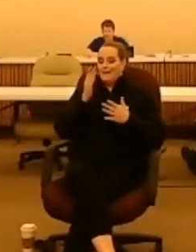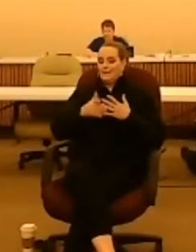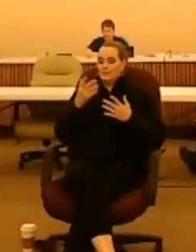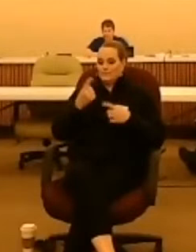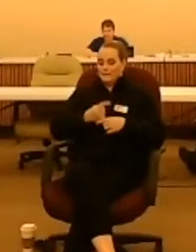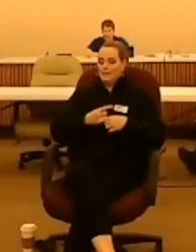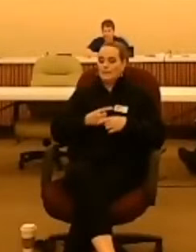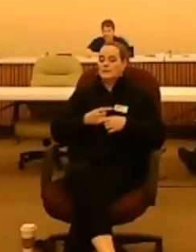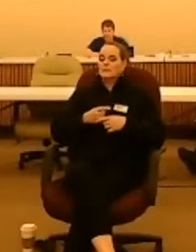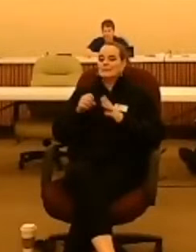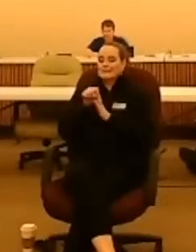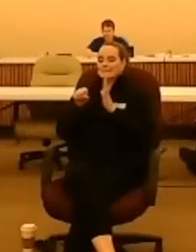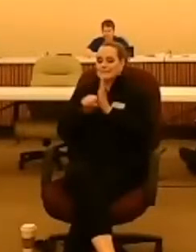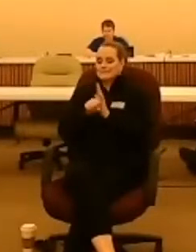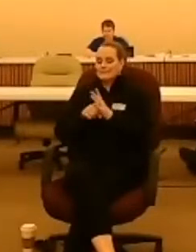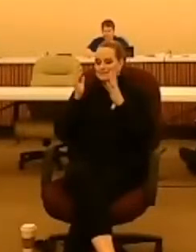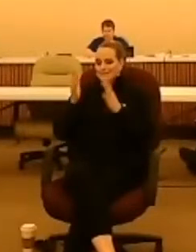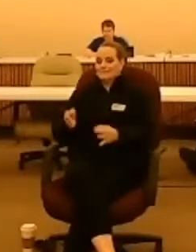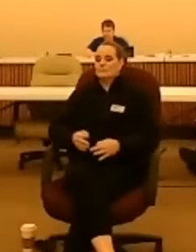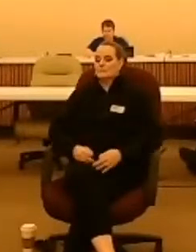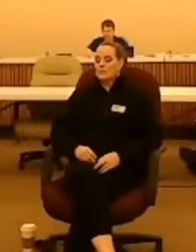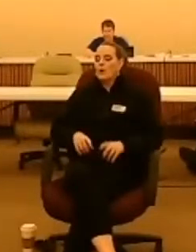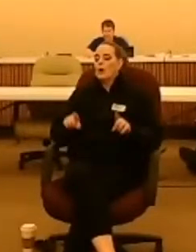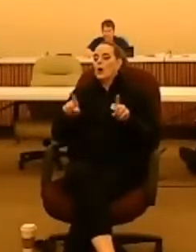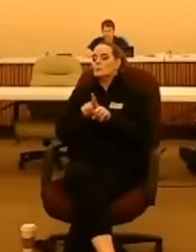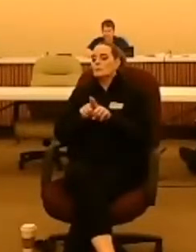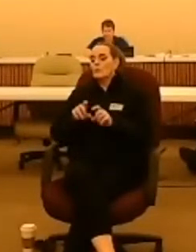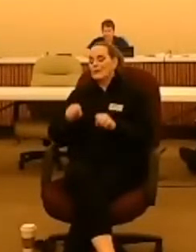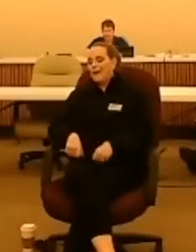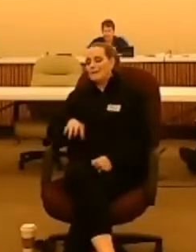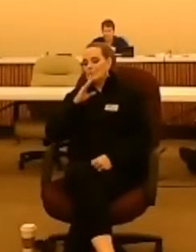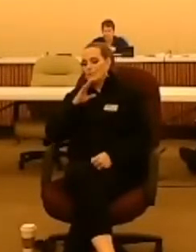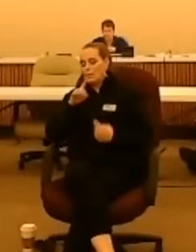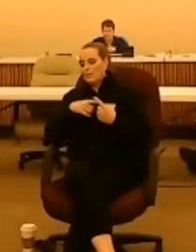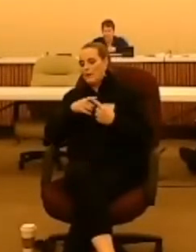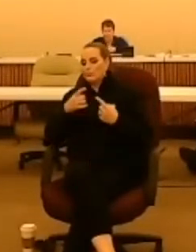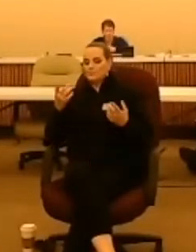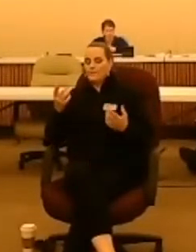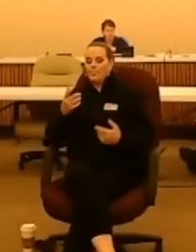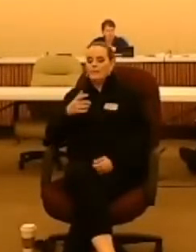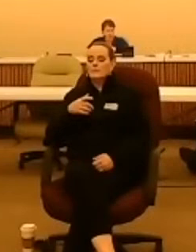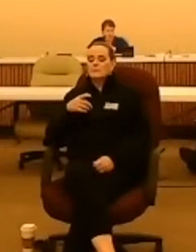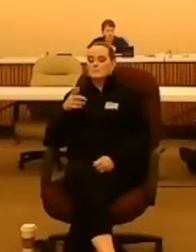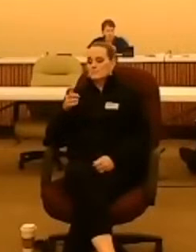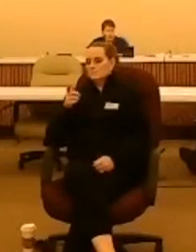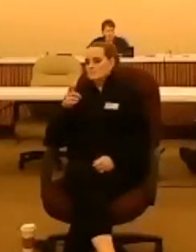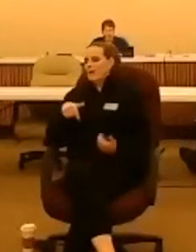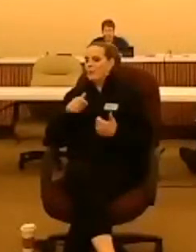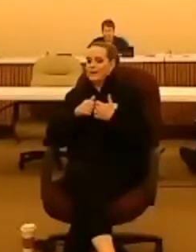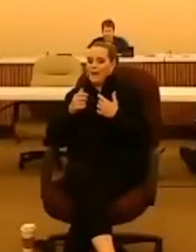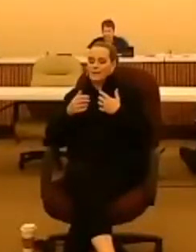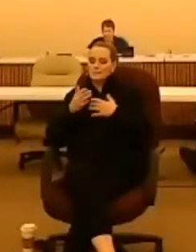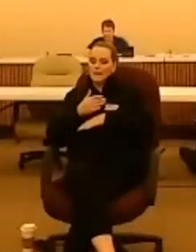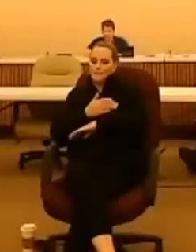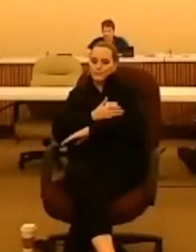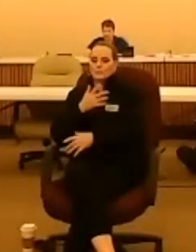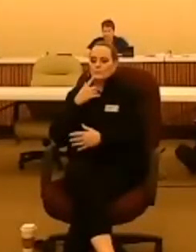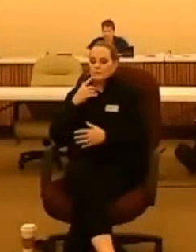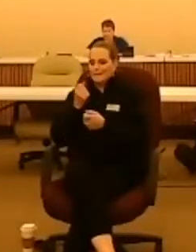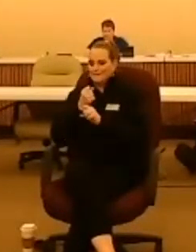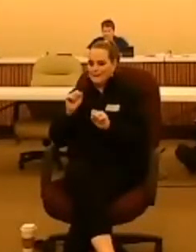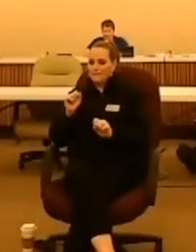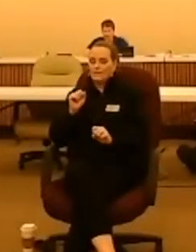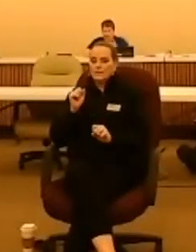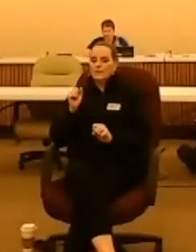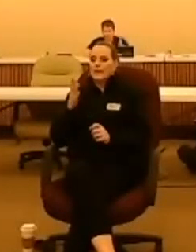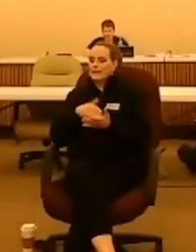decision. We can also, you know, talk about what they can do to make it safest, and that would be, you know, again, I